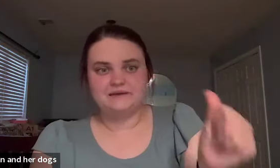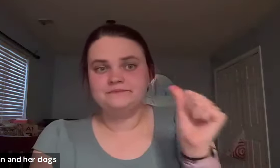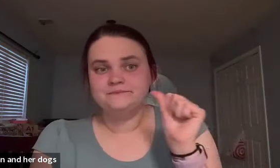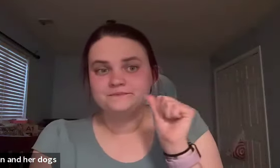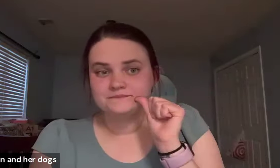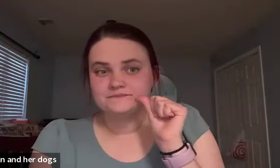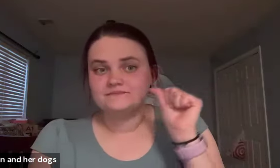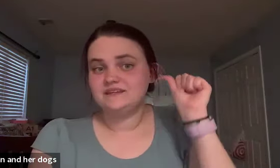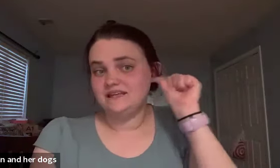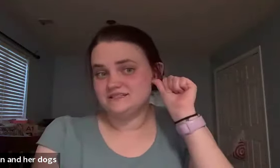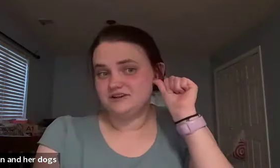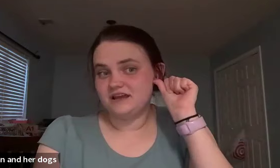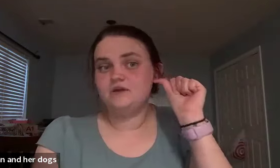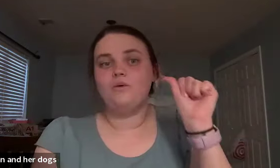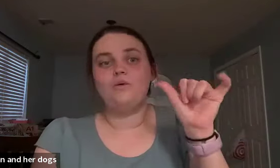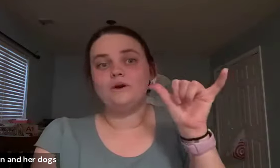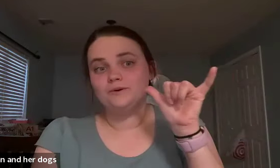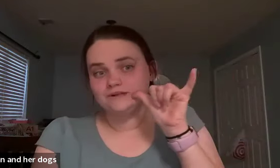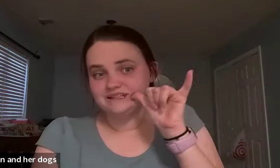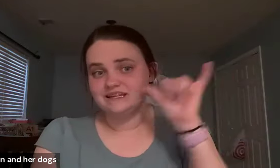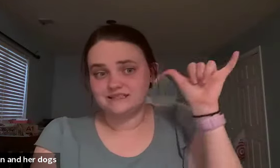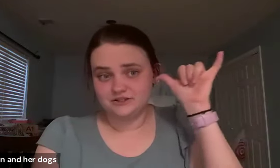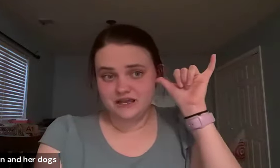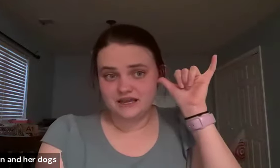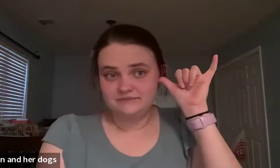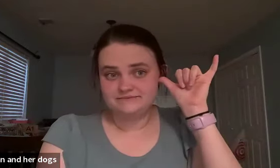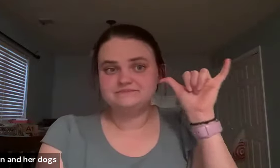Yesterday. Yesterday or yesterday.